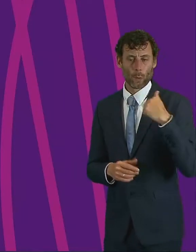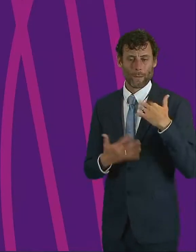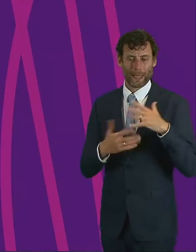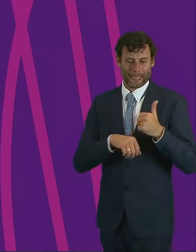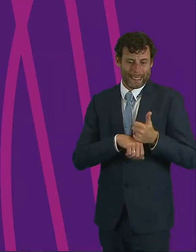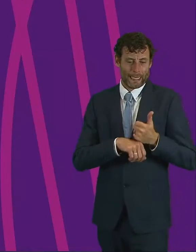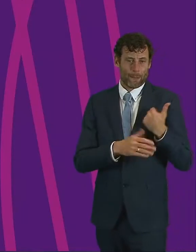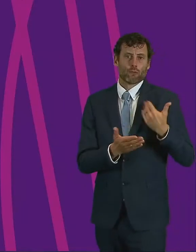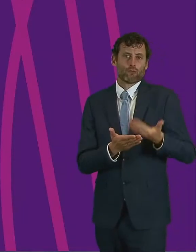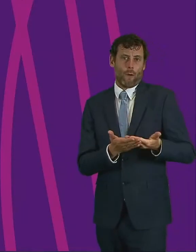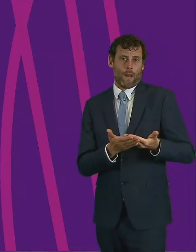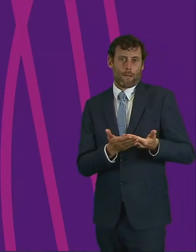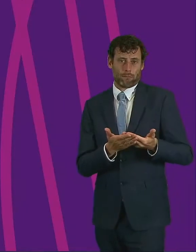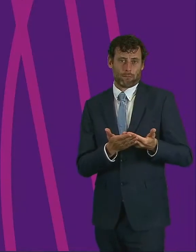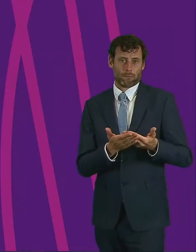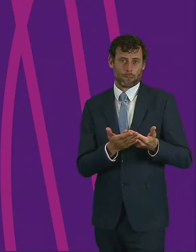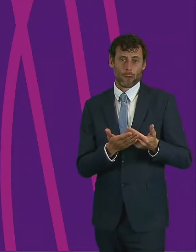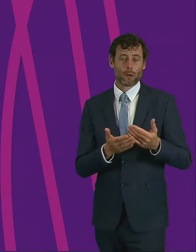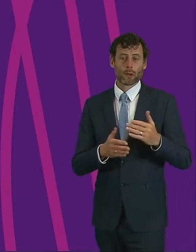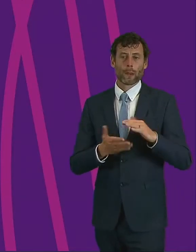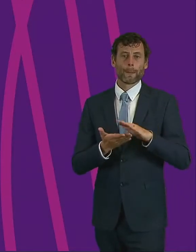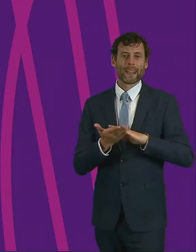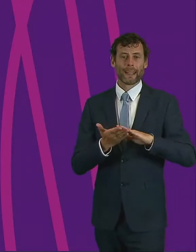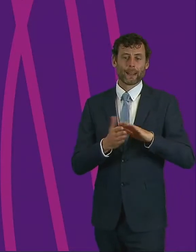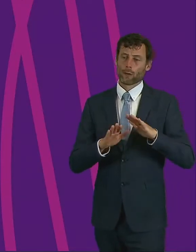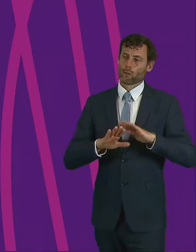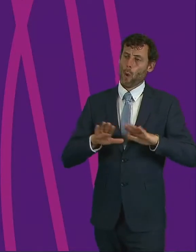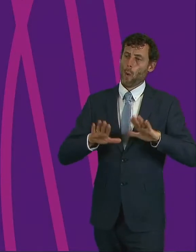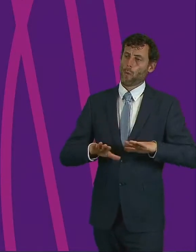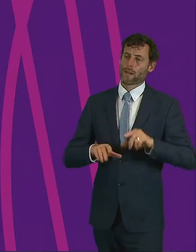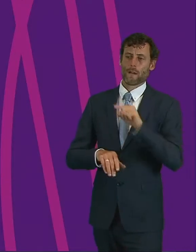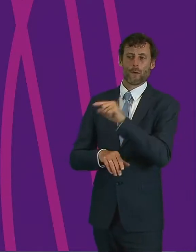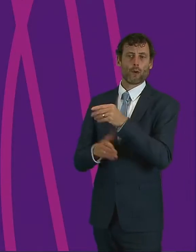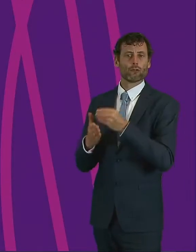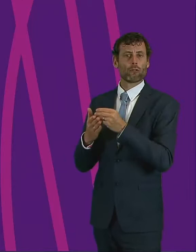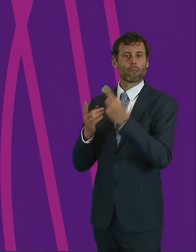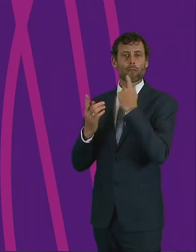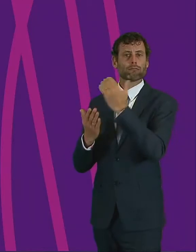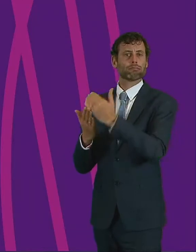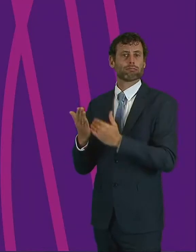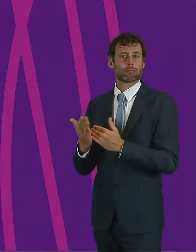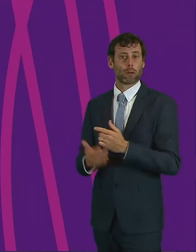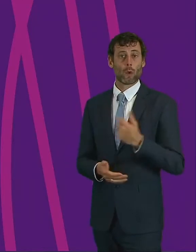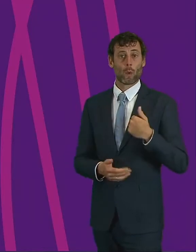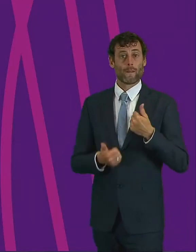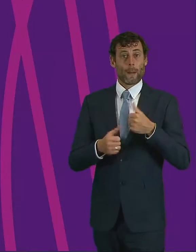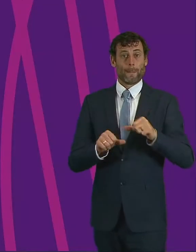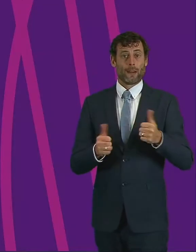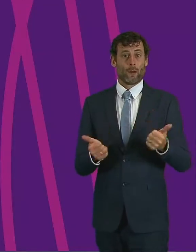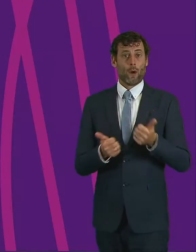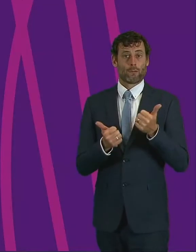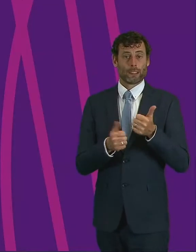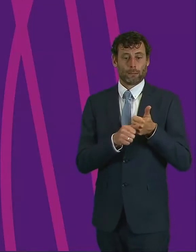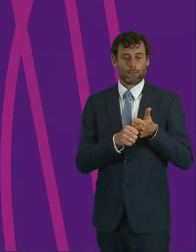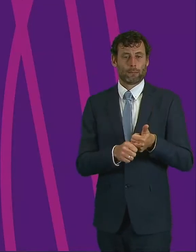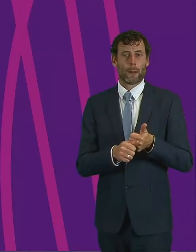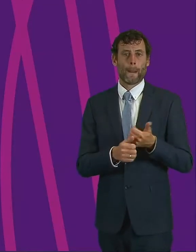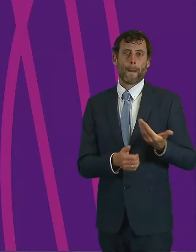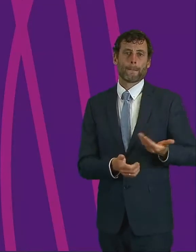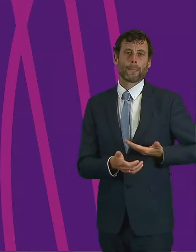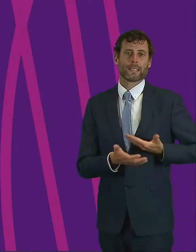already taken, not waiting for the Chancellor's statement. Colleagues will know that we've already committed a business support package worth